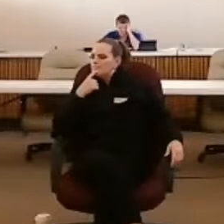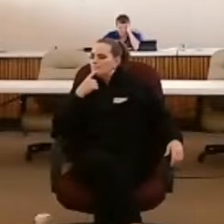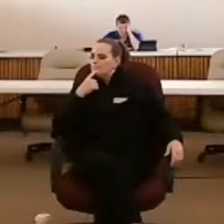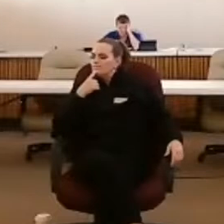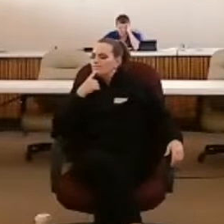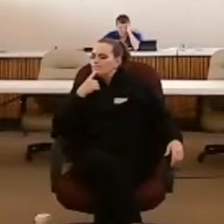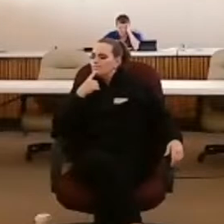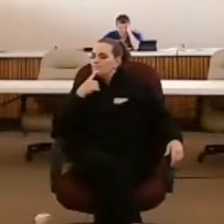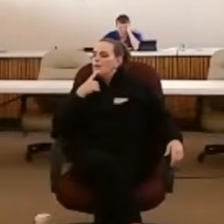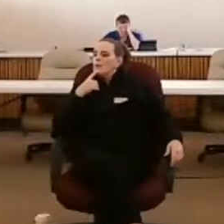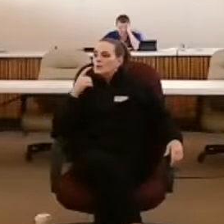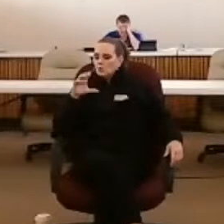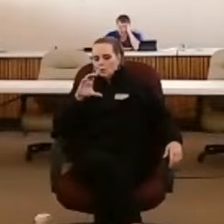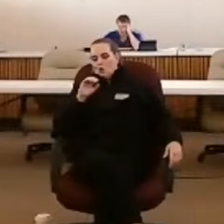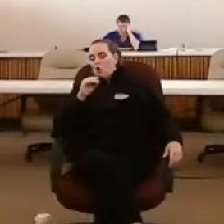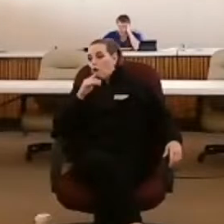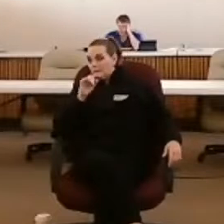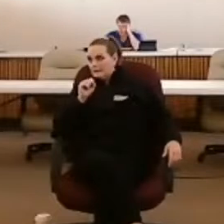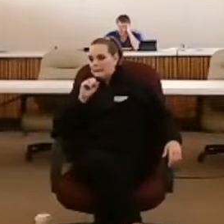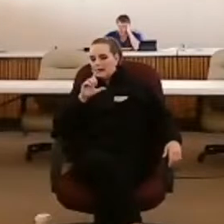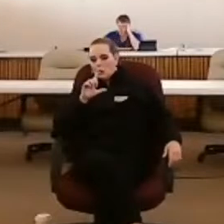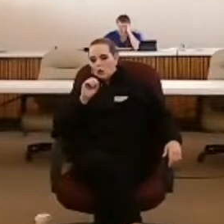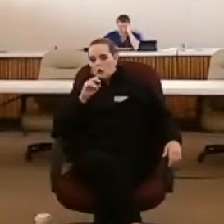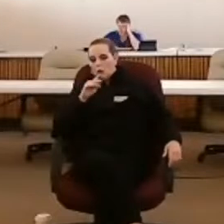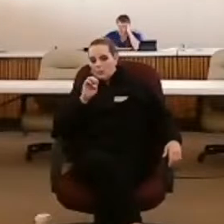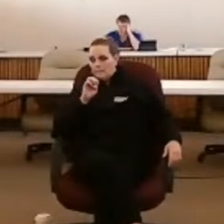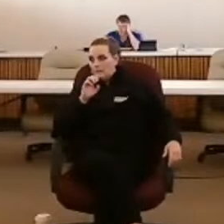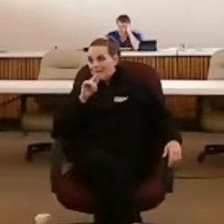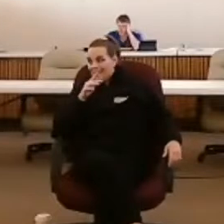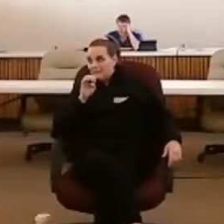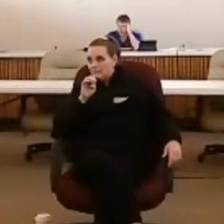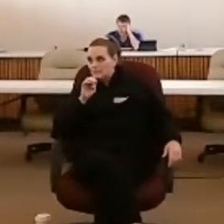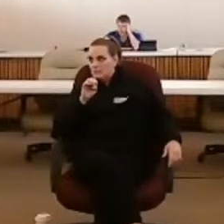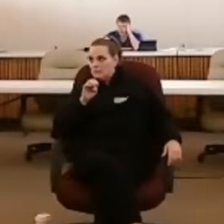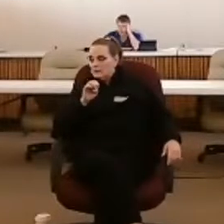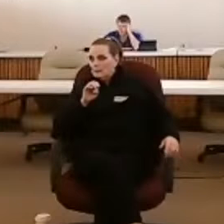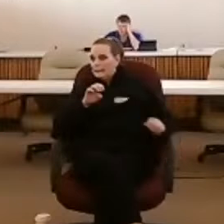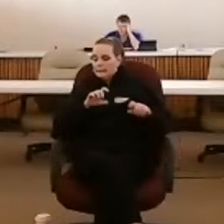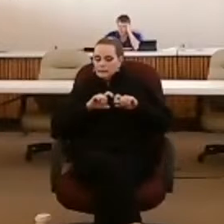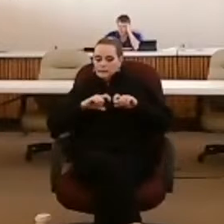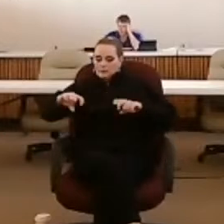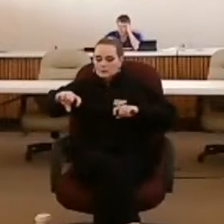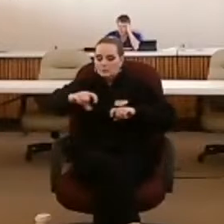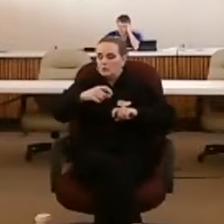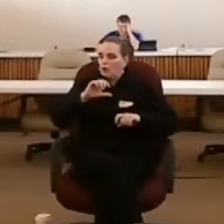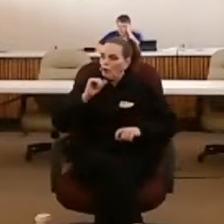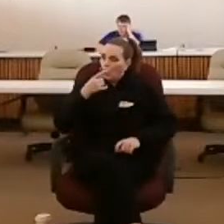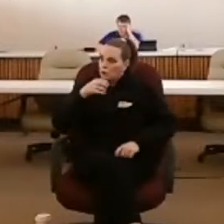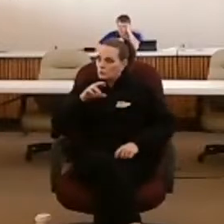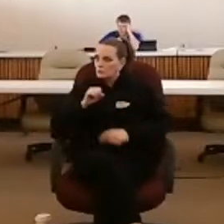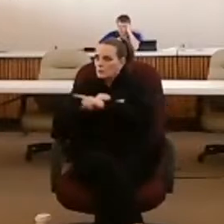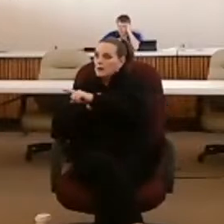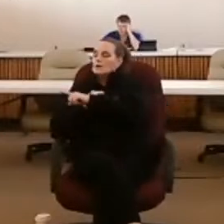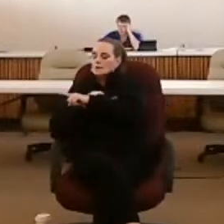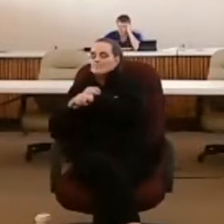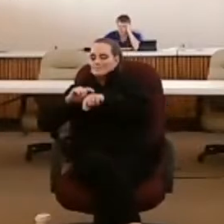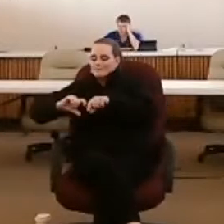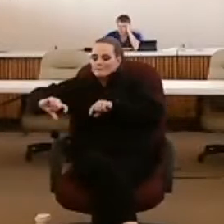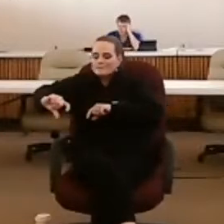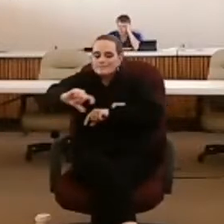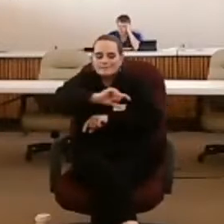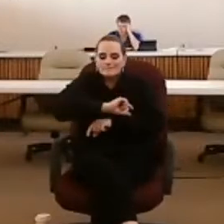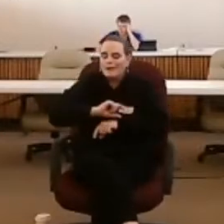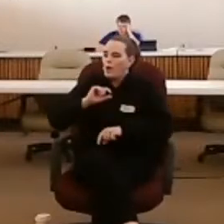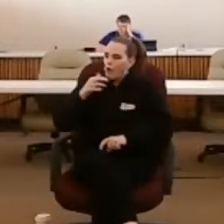so does the cul-de-sac at Lovelace have curbs or gutters? It's guttered, but there's no curbing